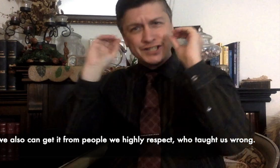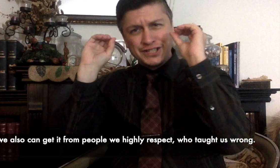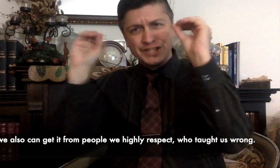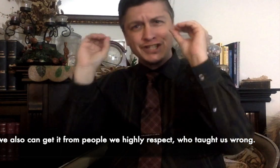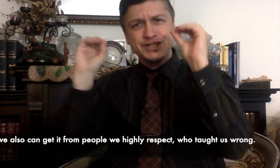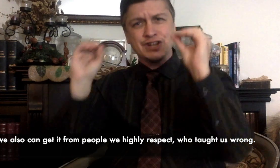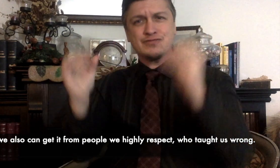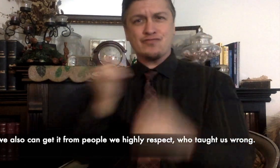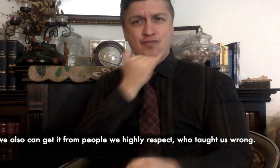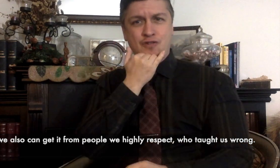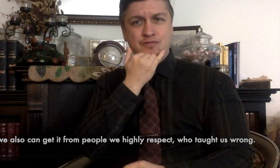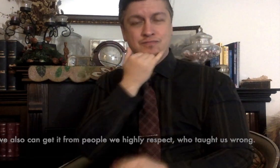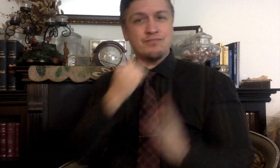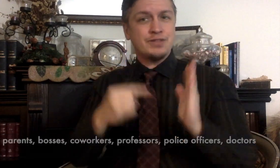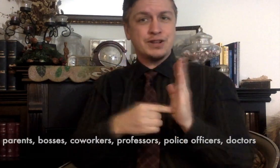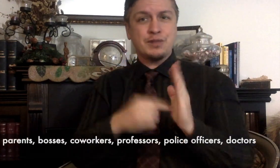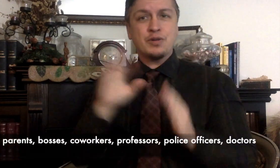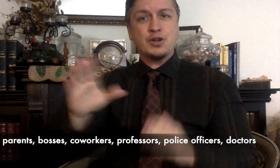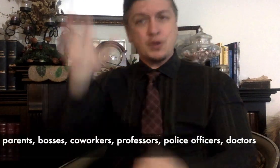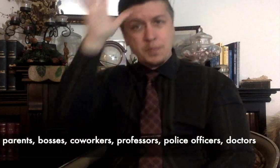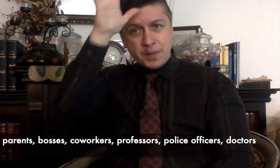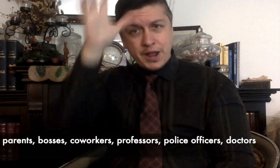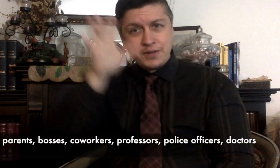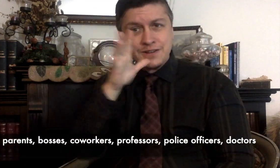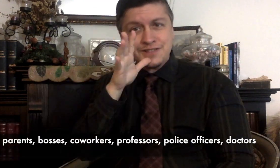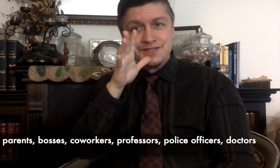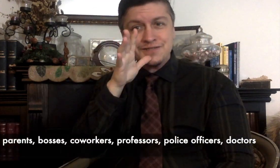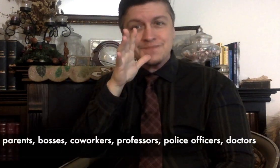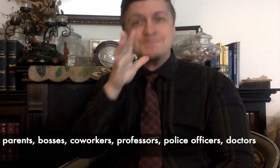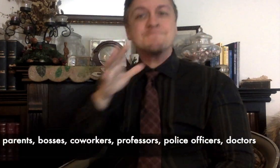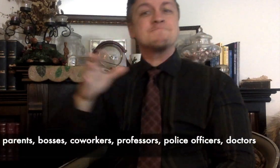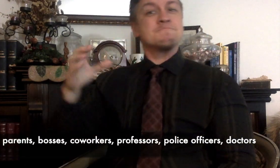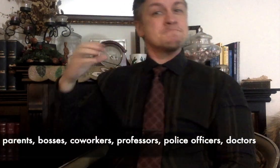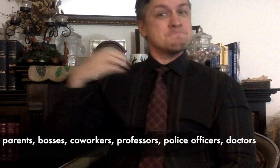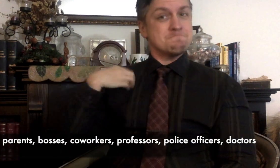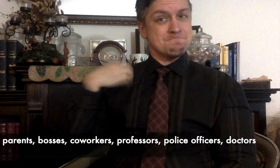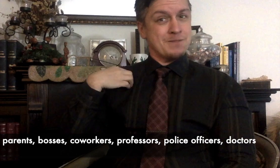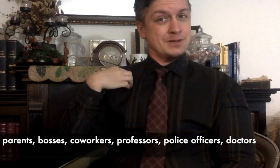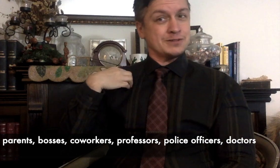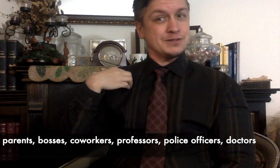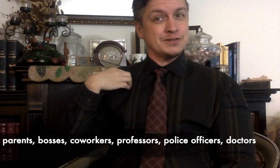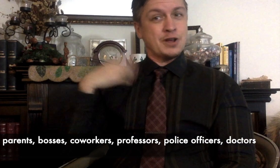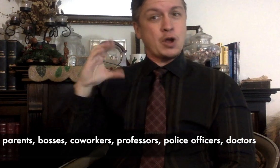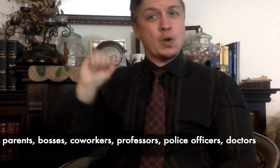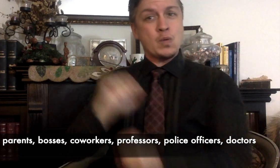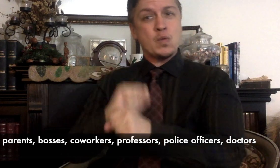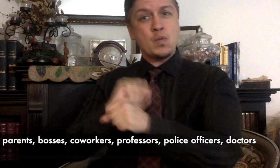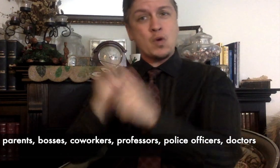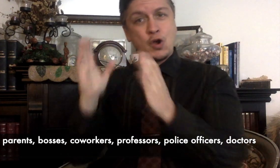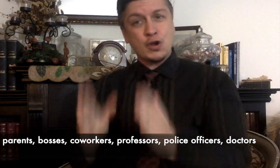people we highly respect who taught us wrong. Our parents, bosses,